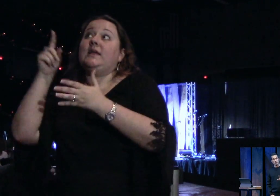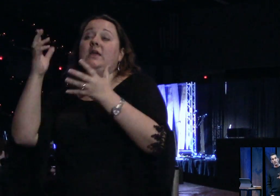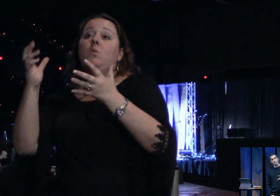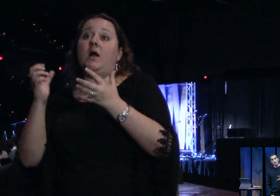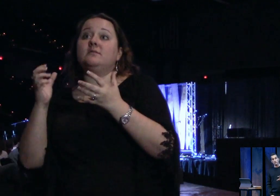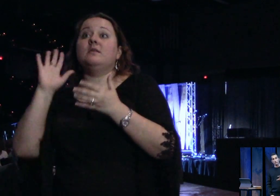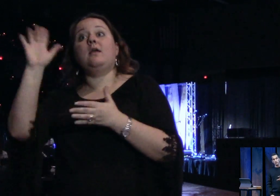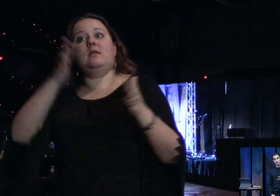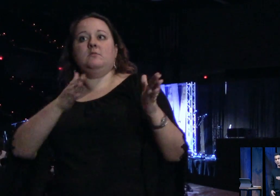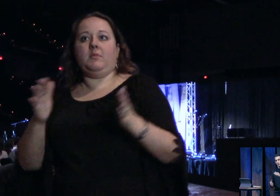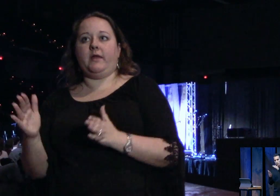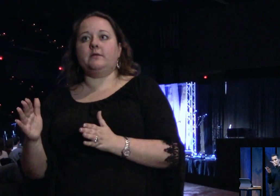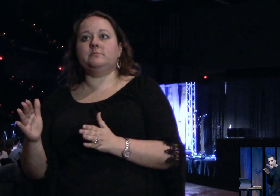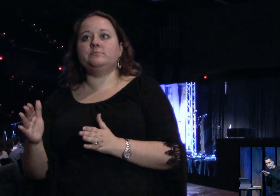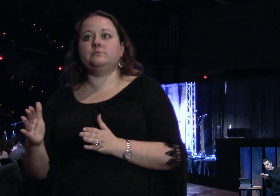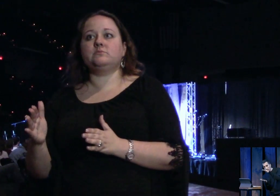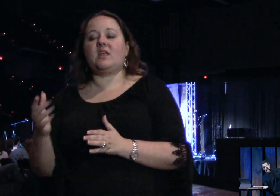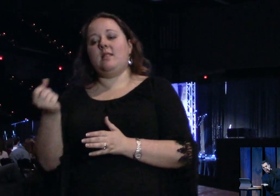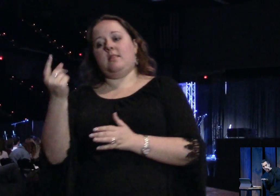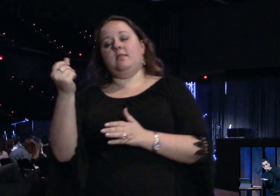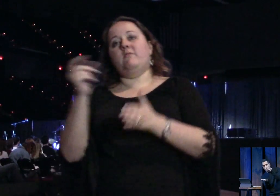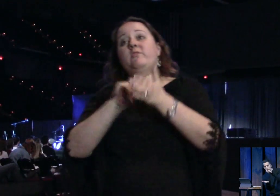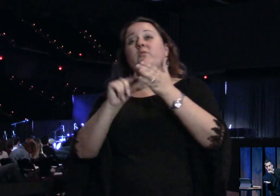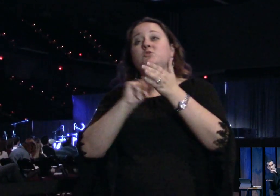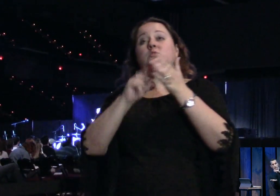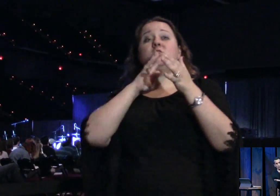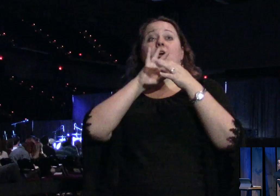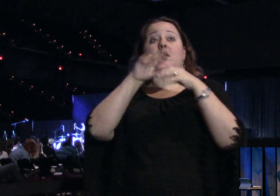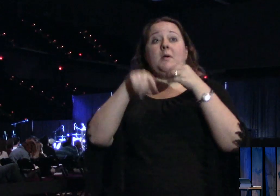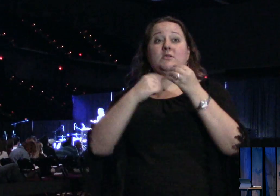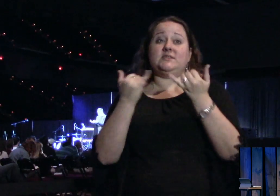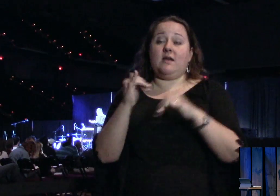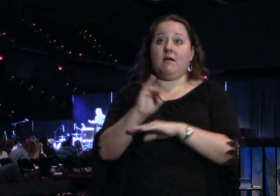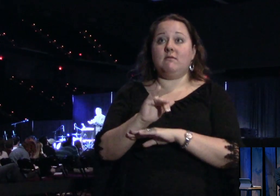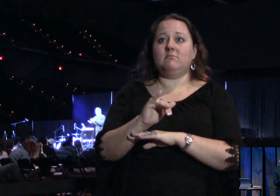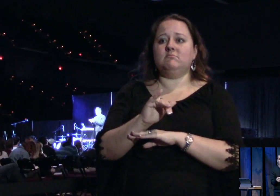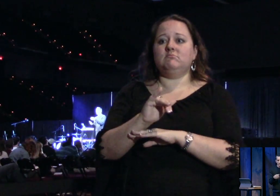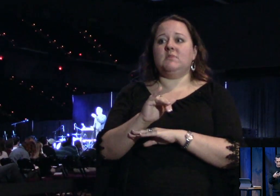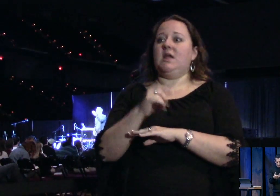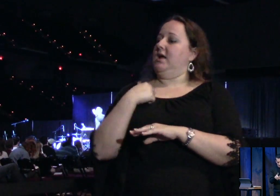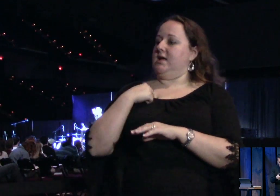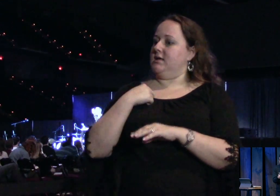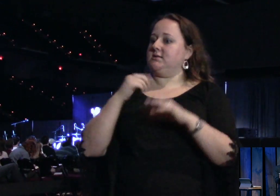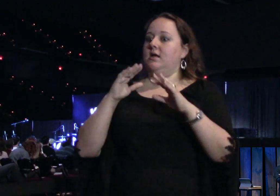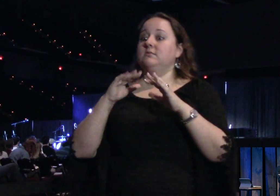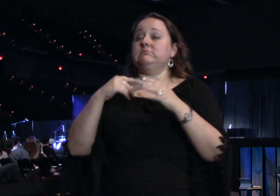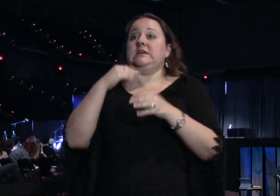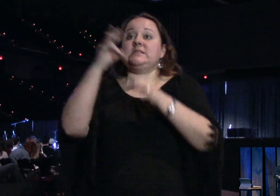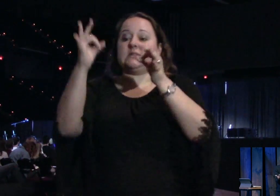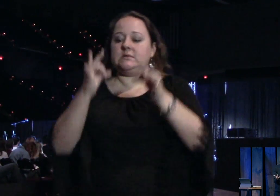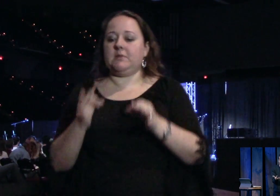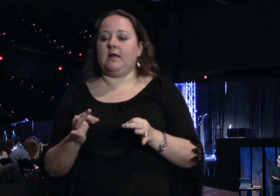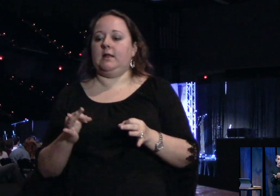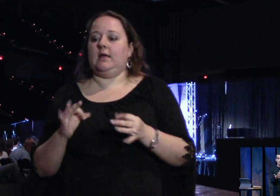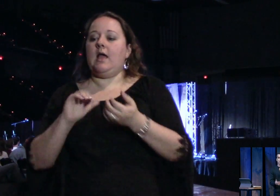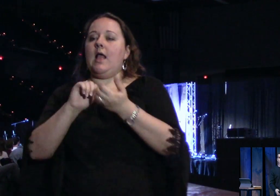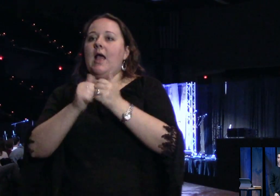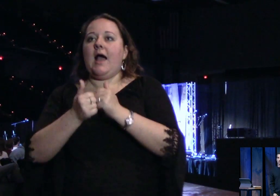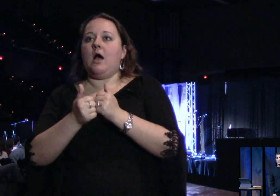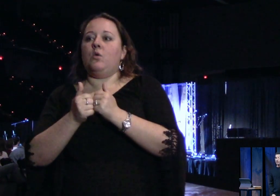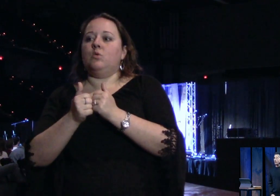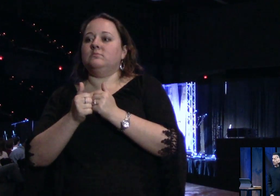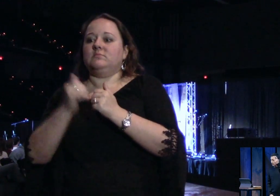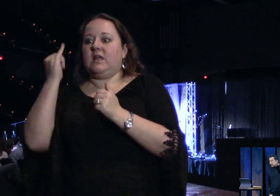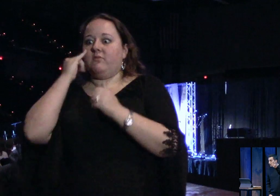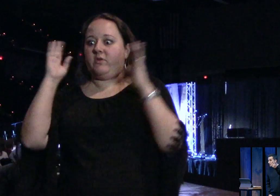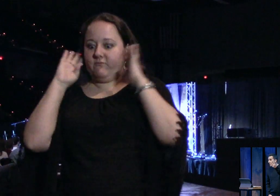you what Solomon is going to do right here in these 11 verses that we're looking at. He is exposing life under the sun, and he's going to show